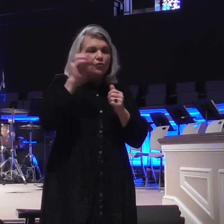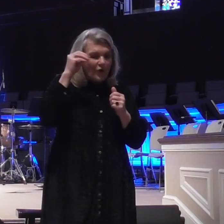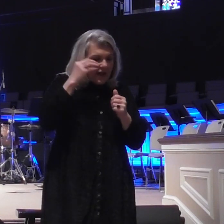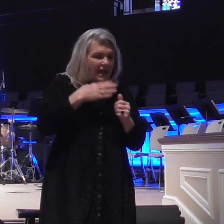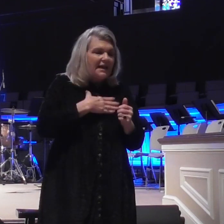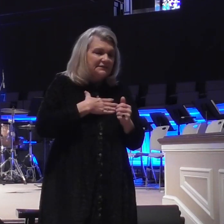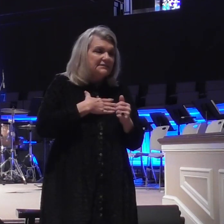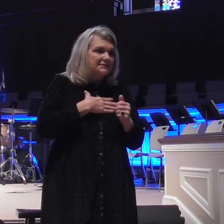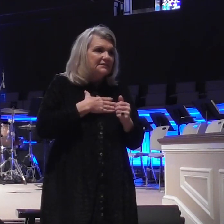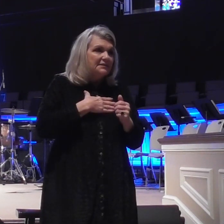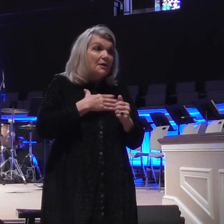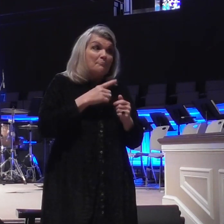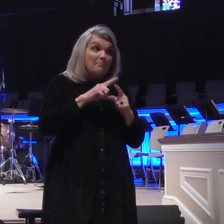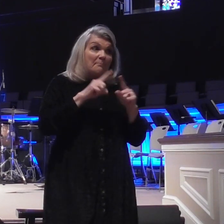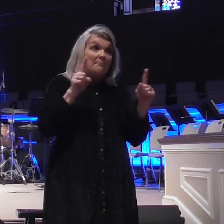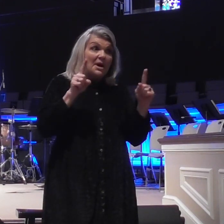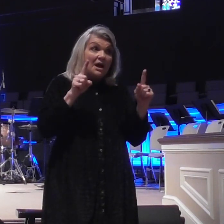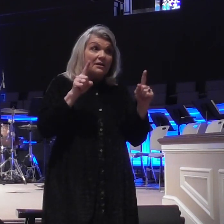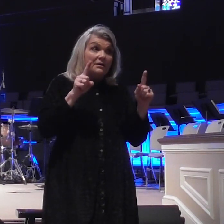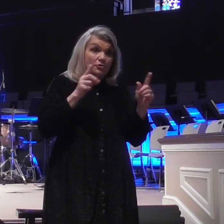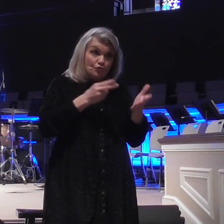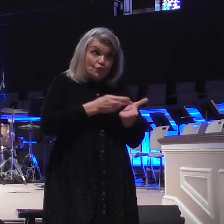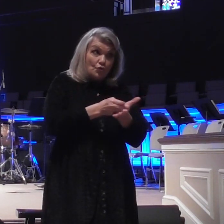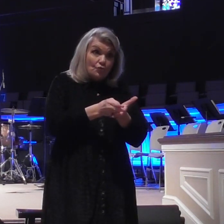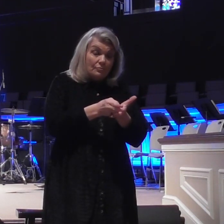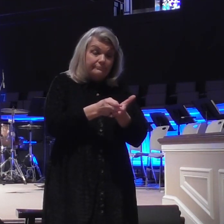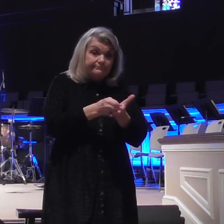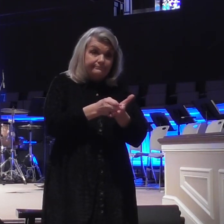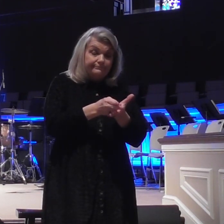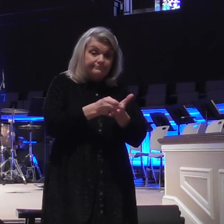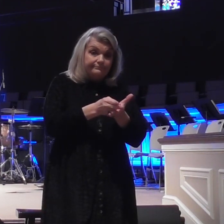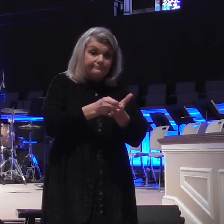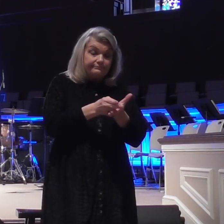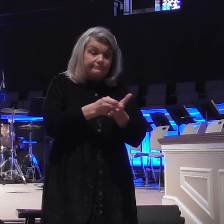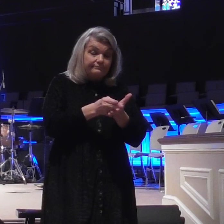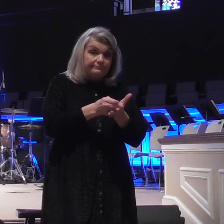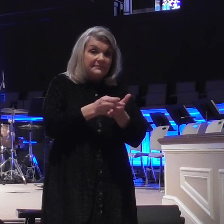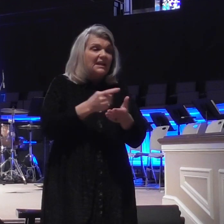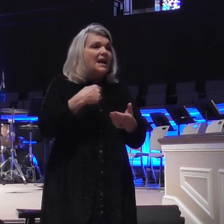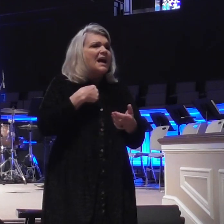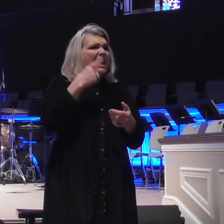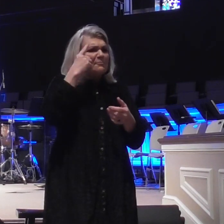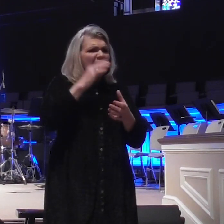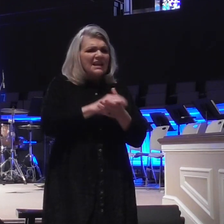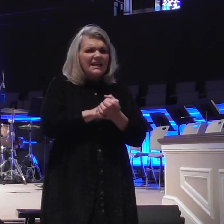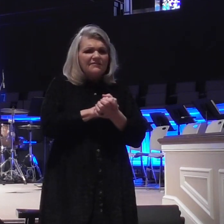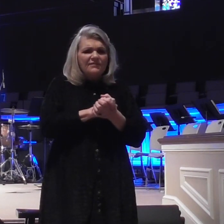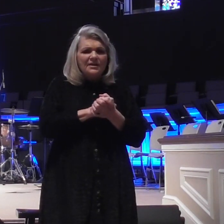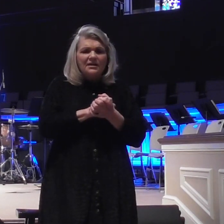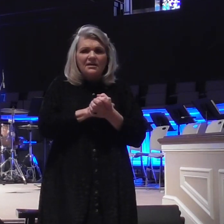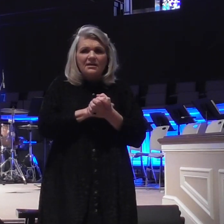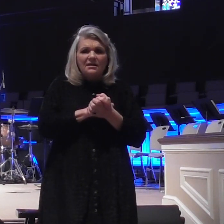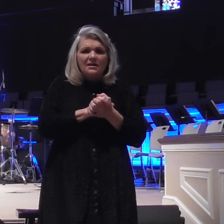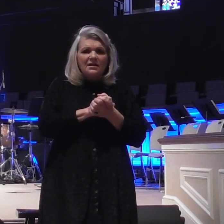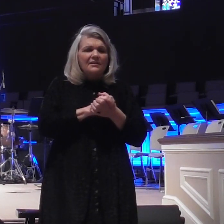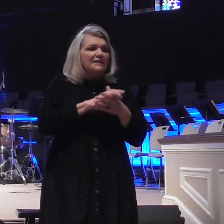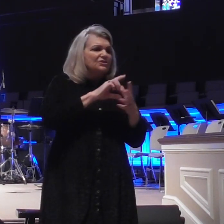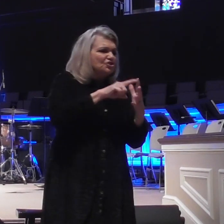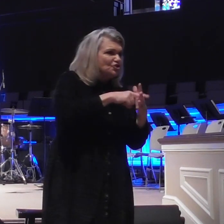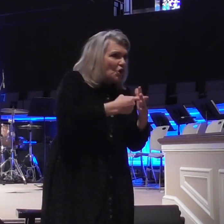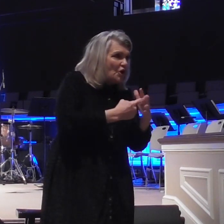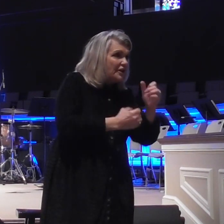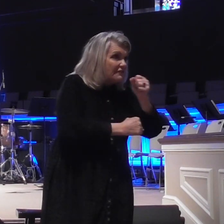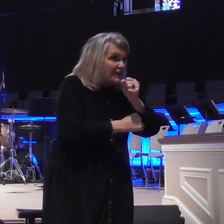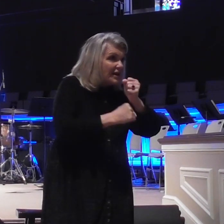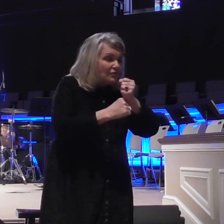grace in just a few moments. But as I challenged you last week, I believe that what is cracked at the foundation